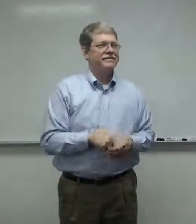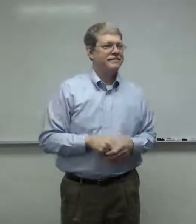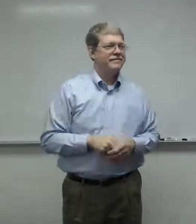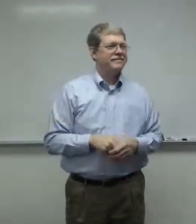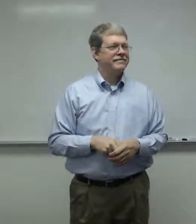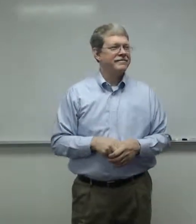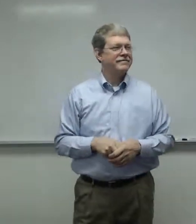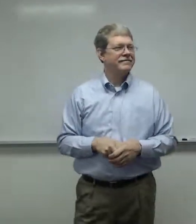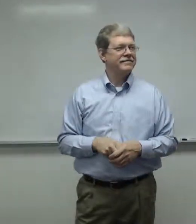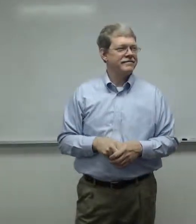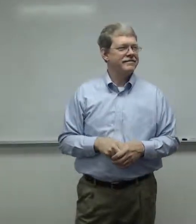Ride and run.